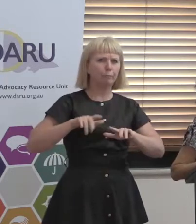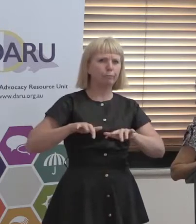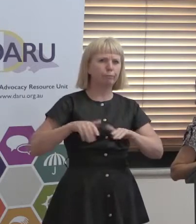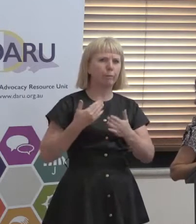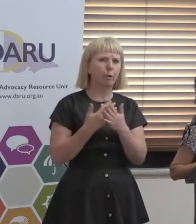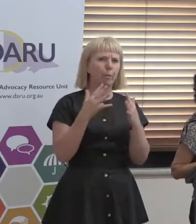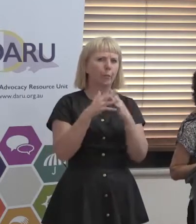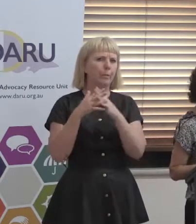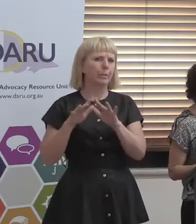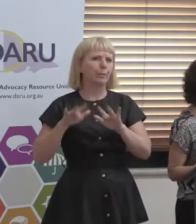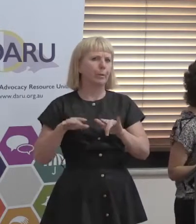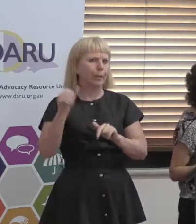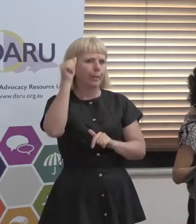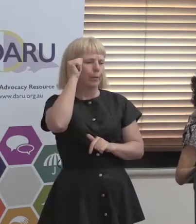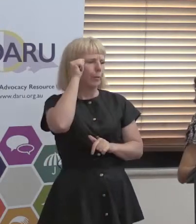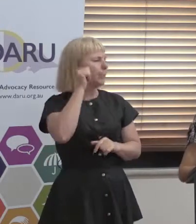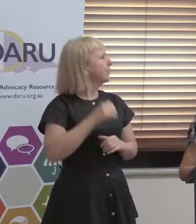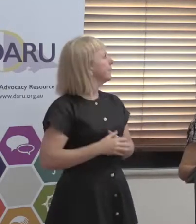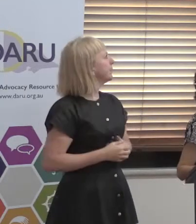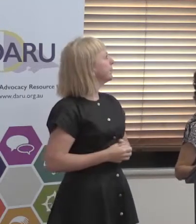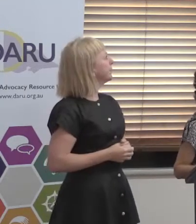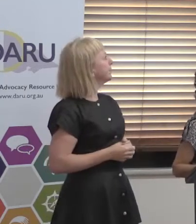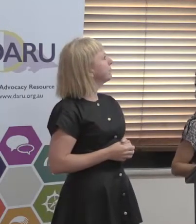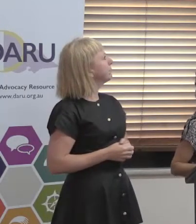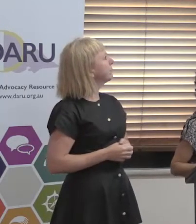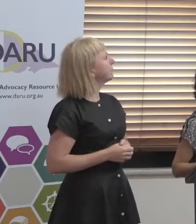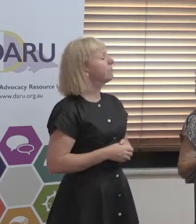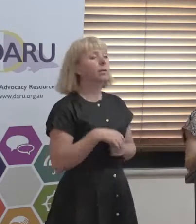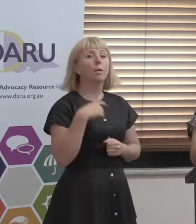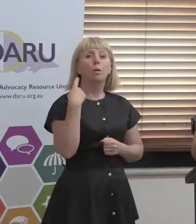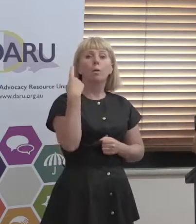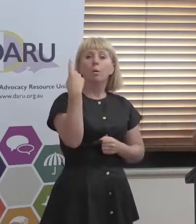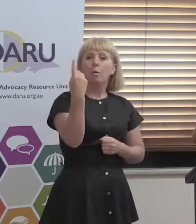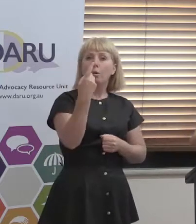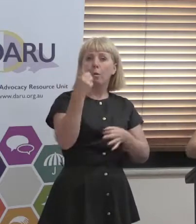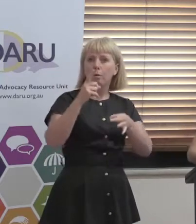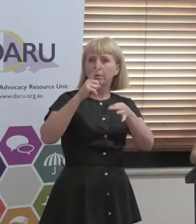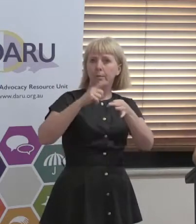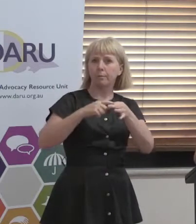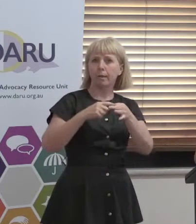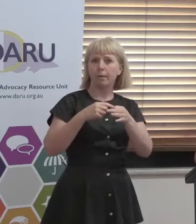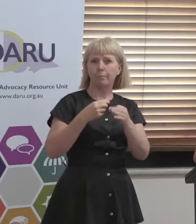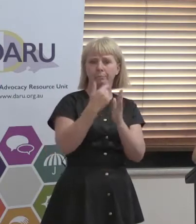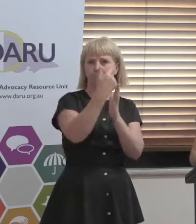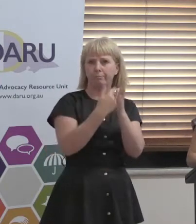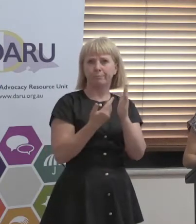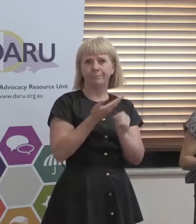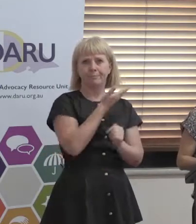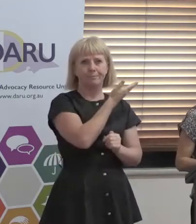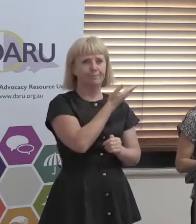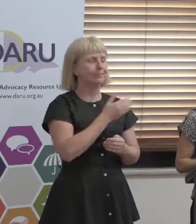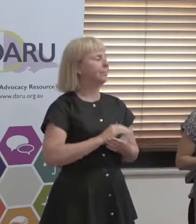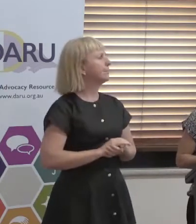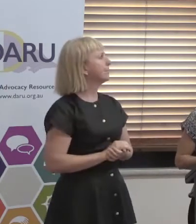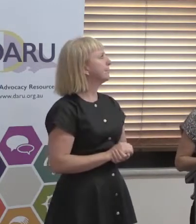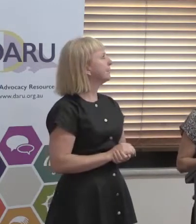to, just before I jump to that, so this is a breakdown of the subscribers, just getting back to that, what I mentioned about